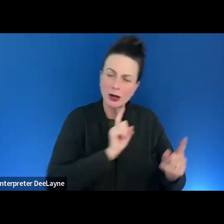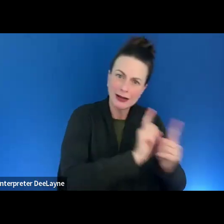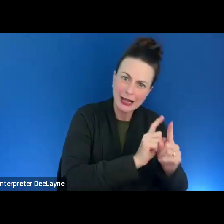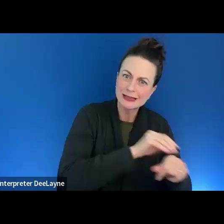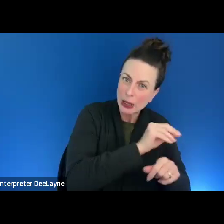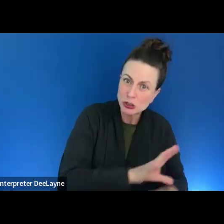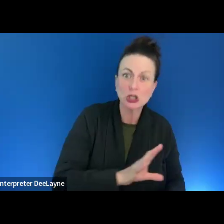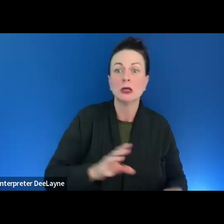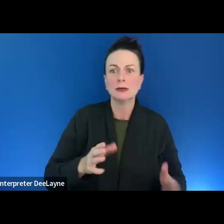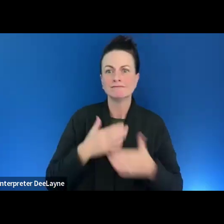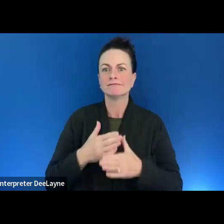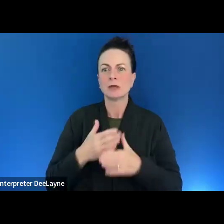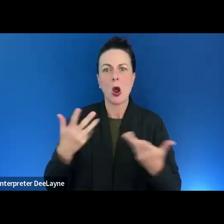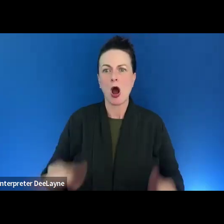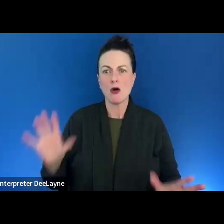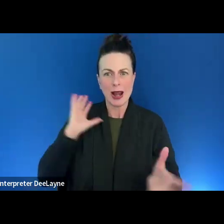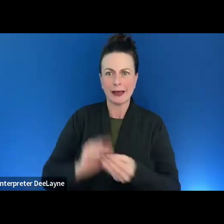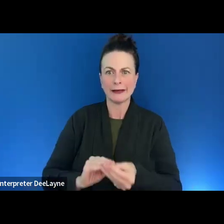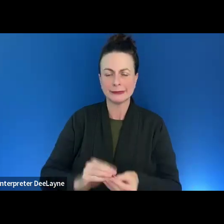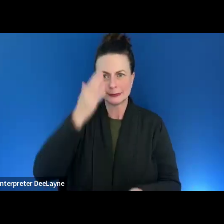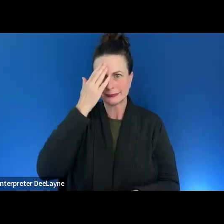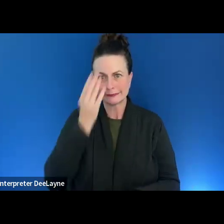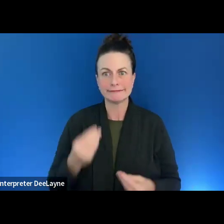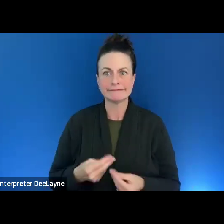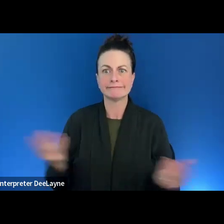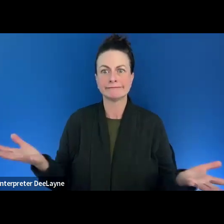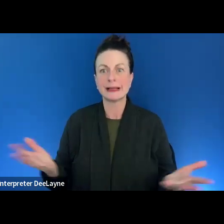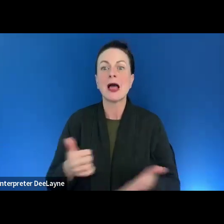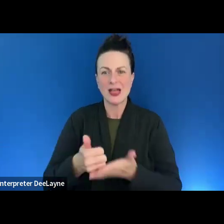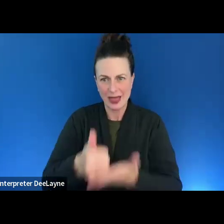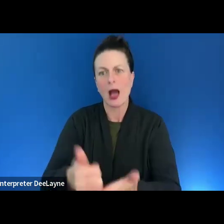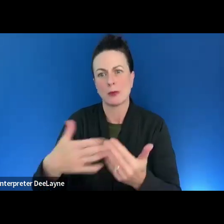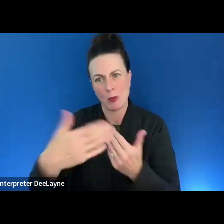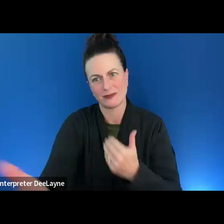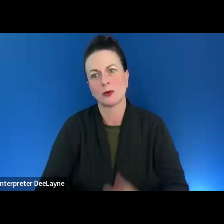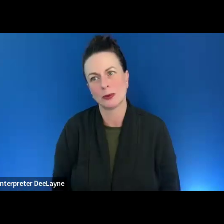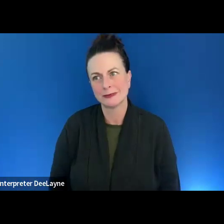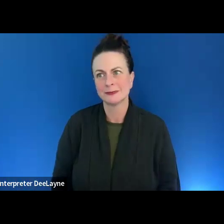information on what you've already done, and they can help you from that place moving forward.